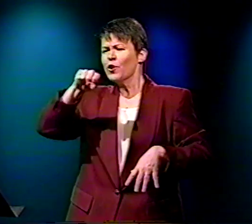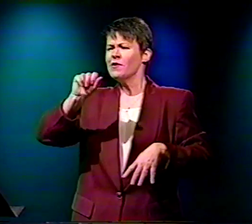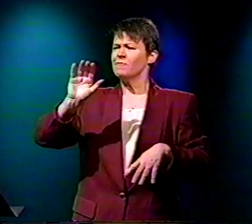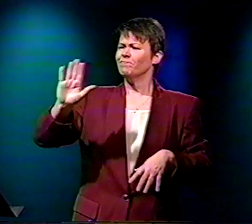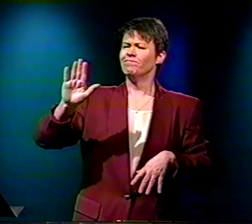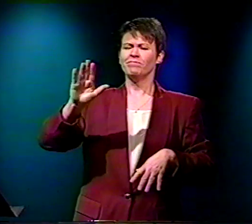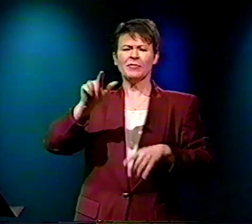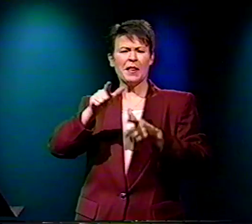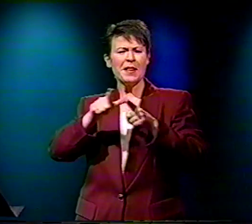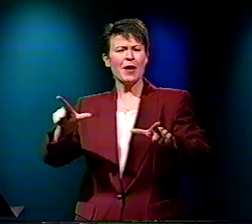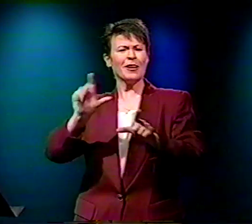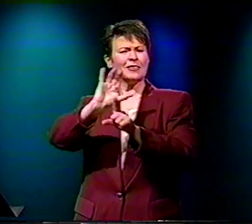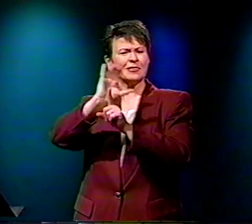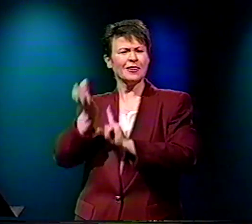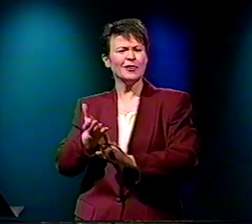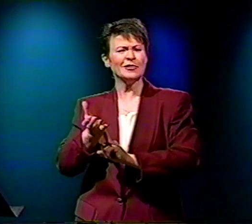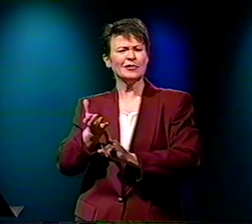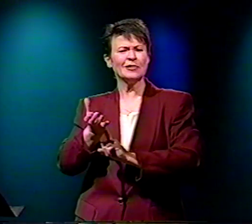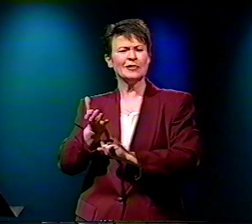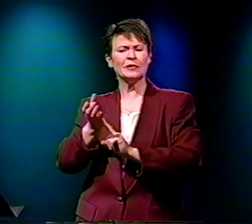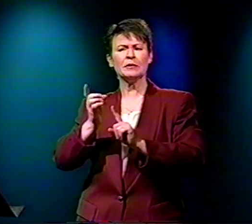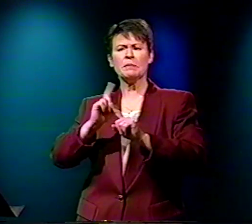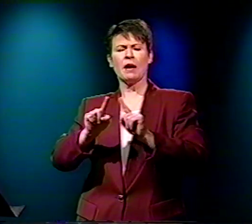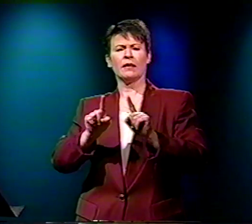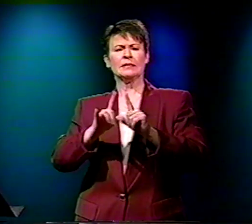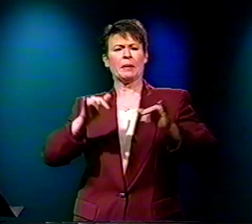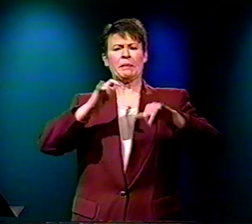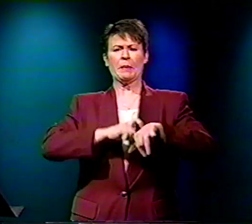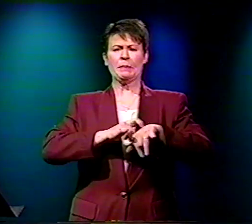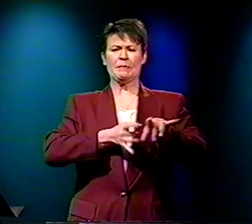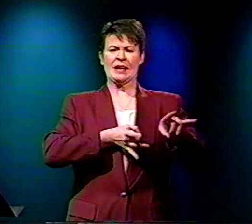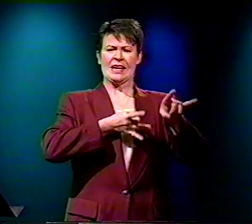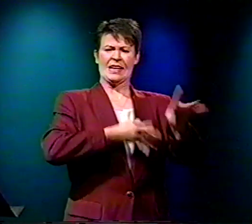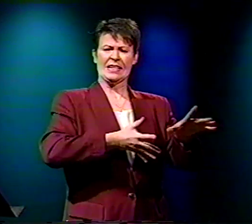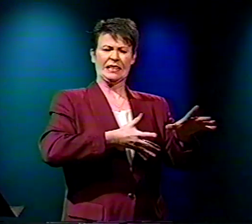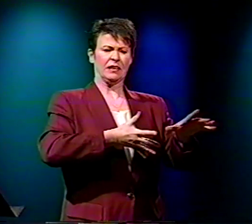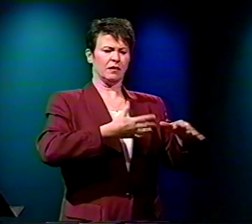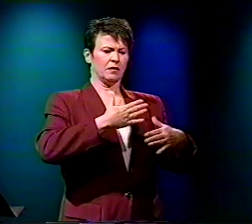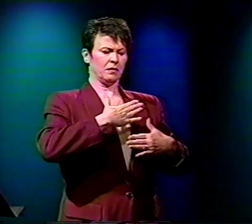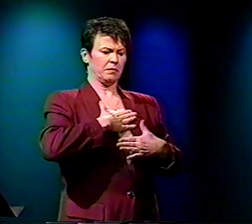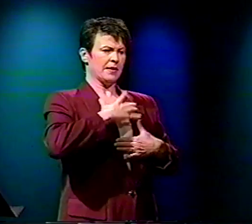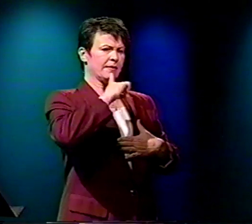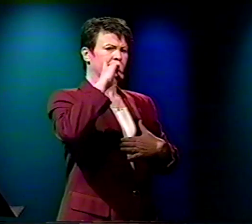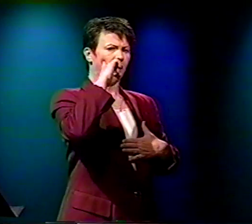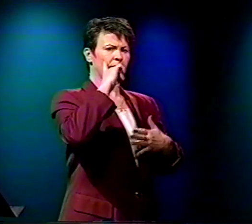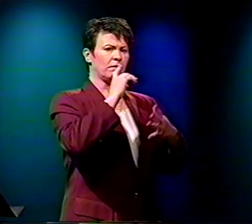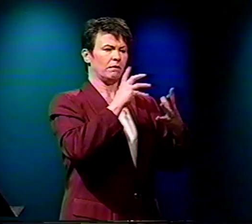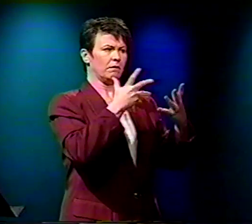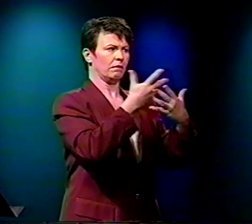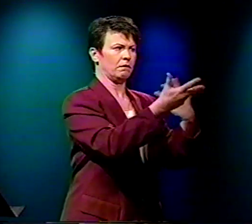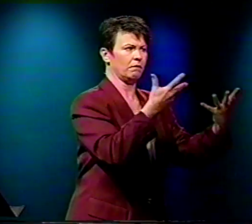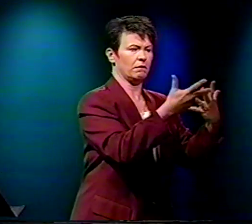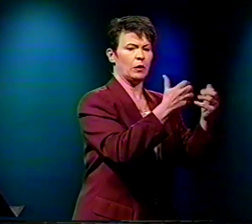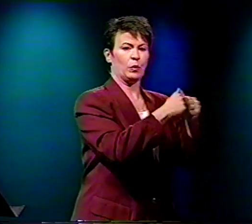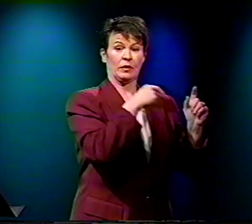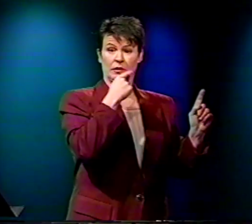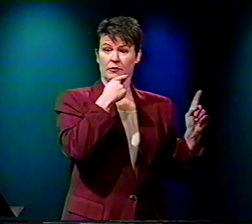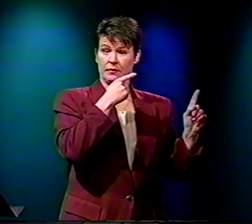how deaf people feel, because they absolutely love their language and their culture and that experience, and yet at the same time, they hate the fact that they